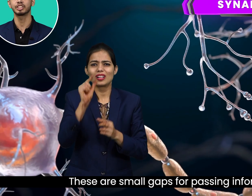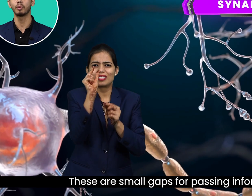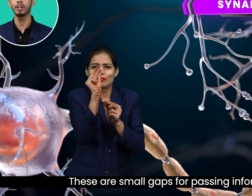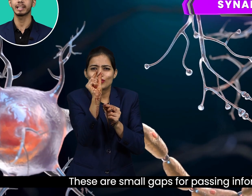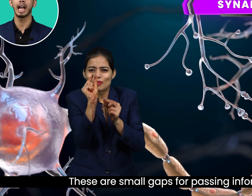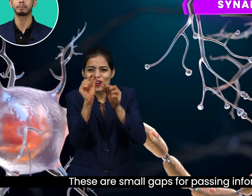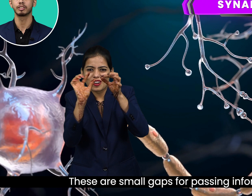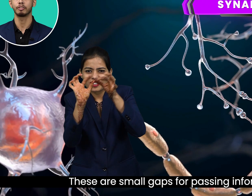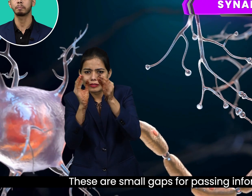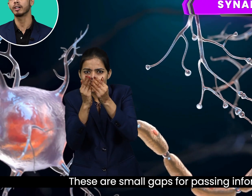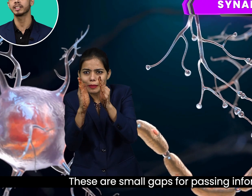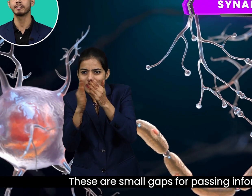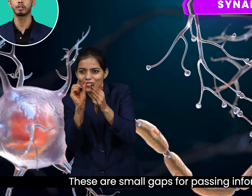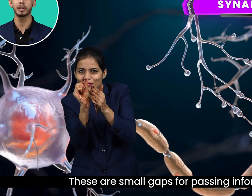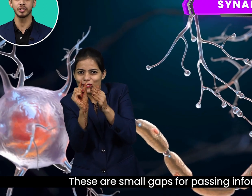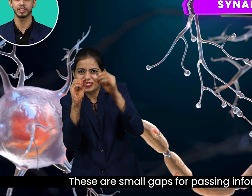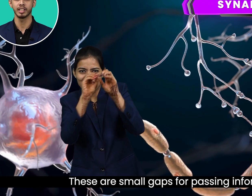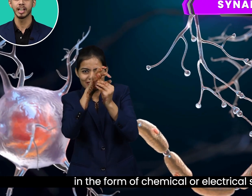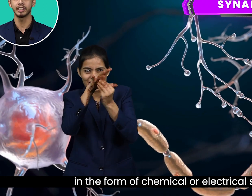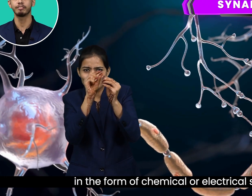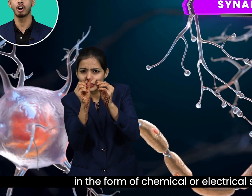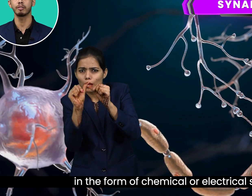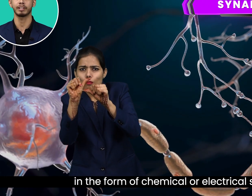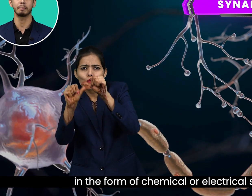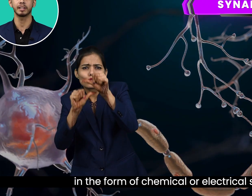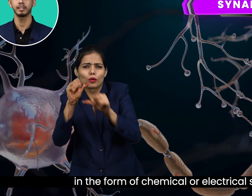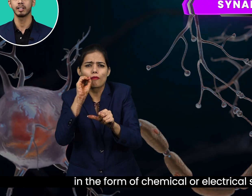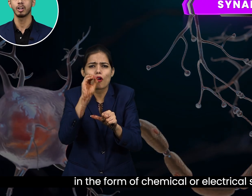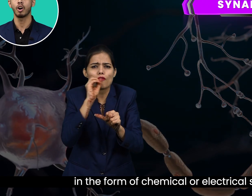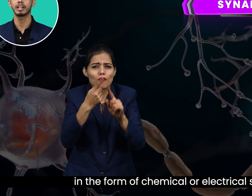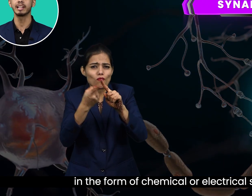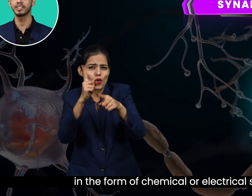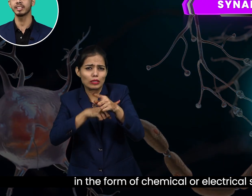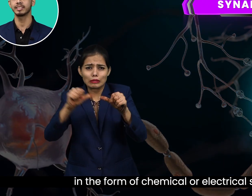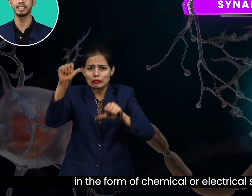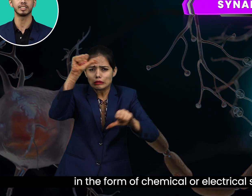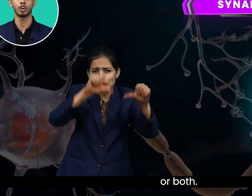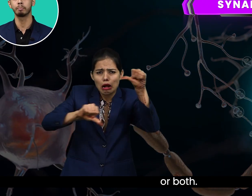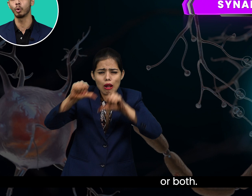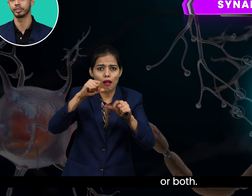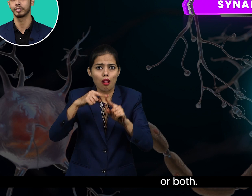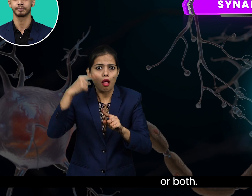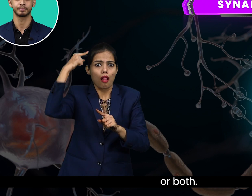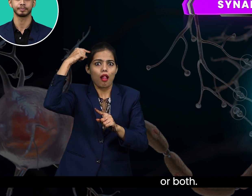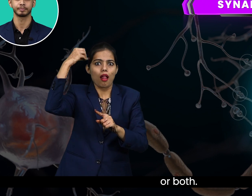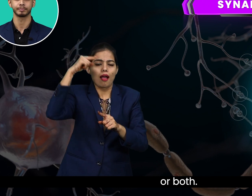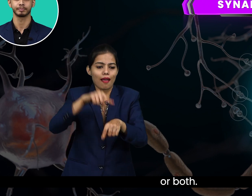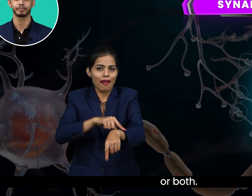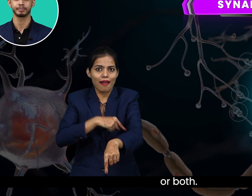These are small gaps for passing information in the form of chemical or electrical signals or both.